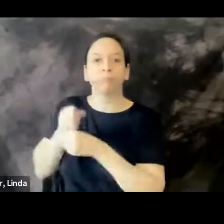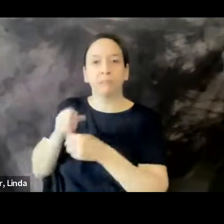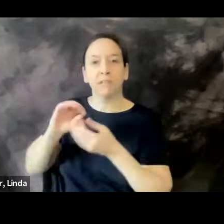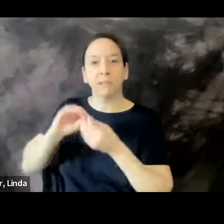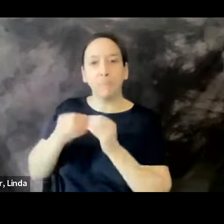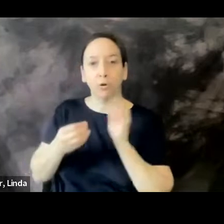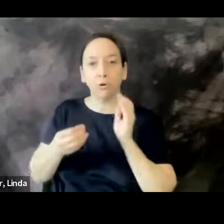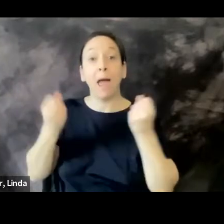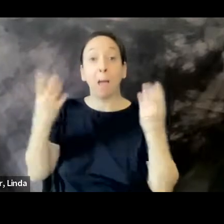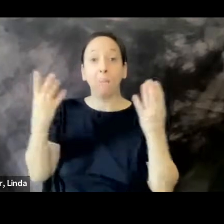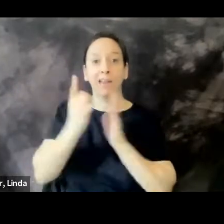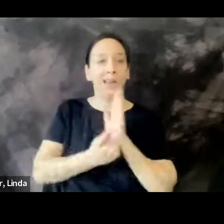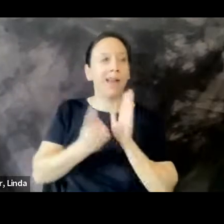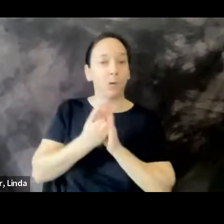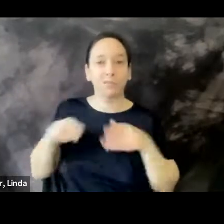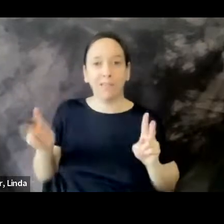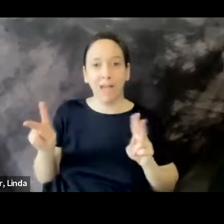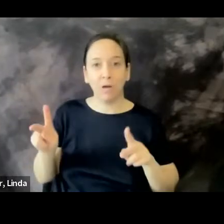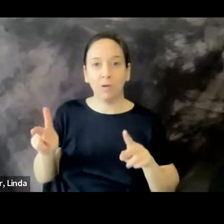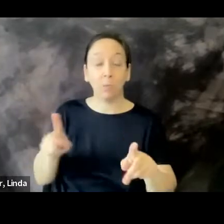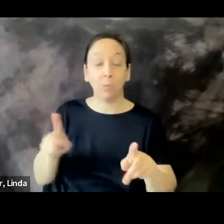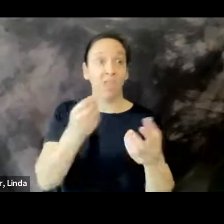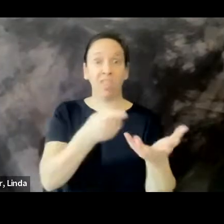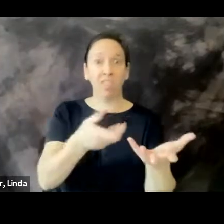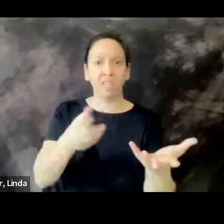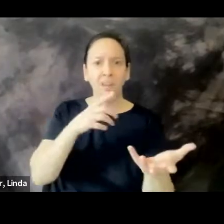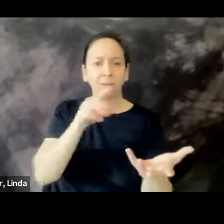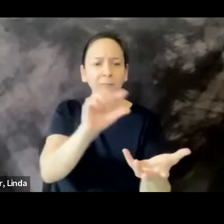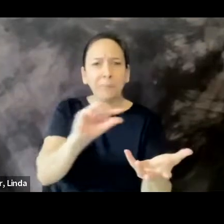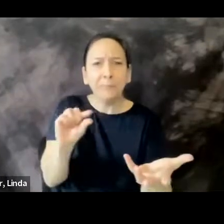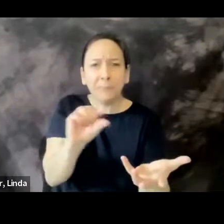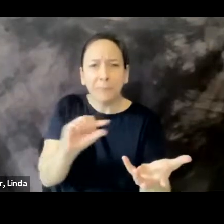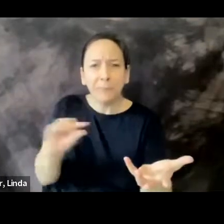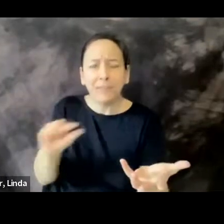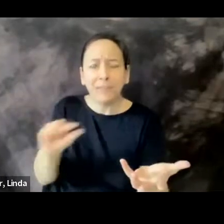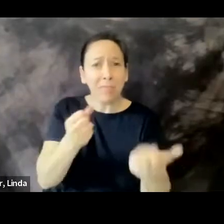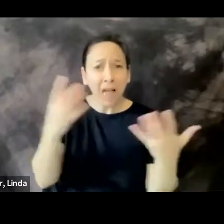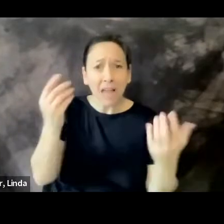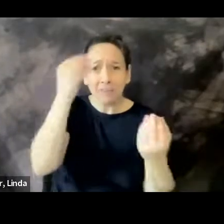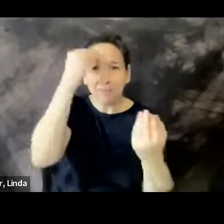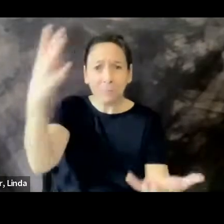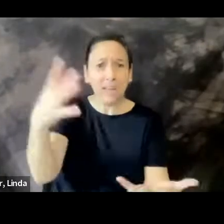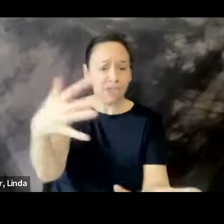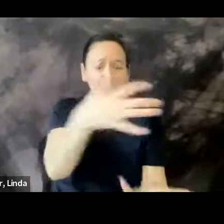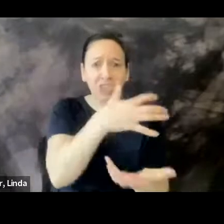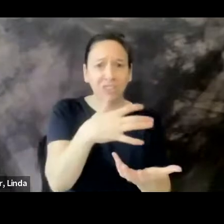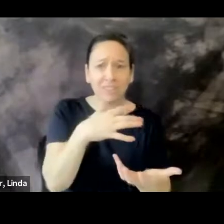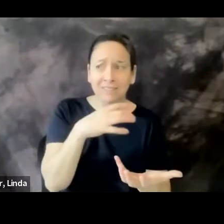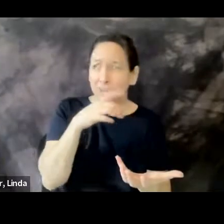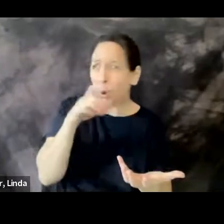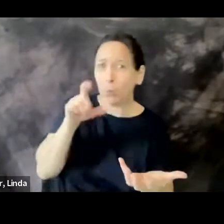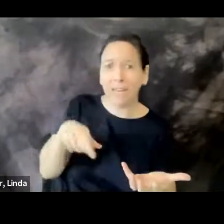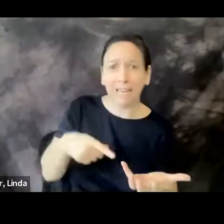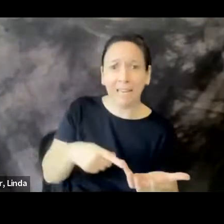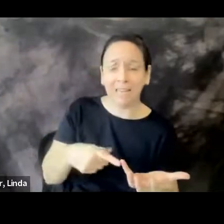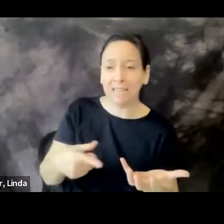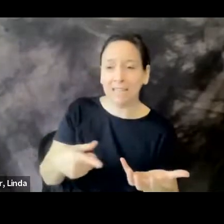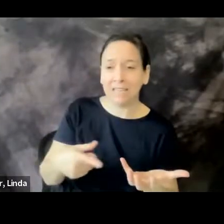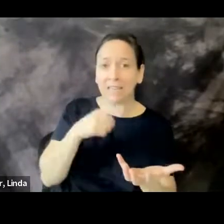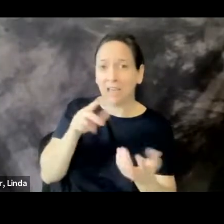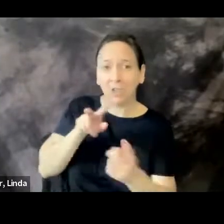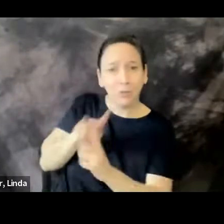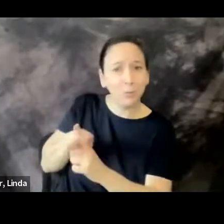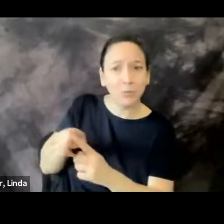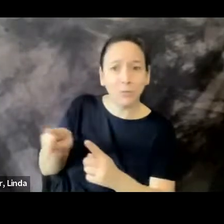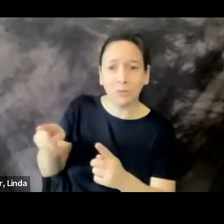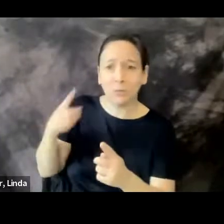lot of data being collected from beneficiaries, data that is not being used towards whether or not they're even